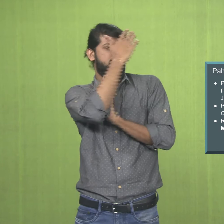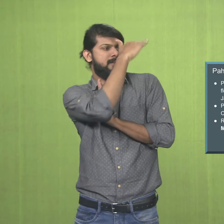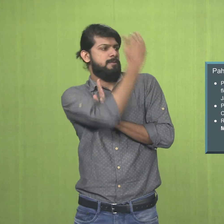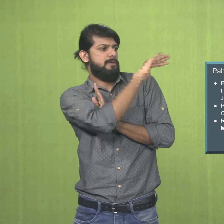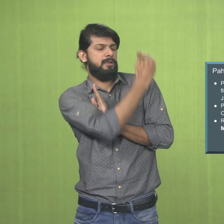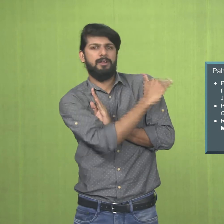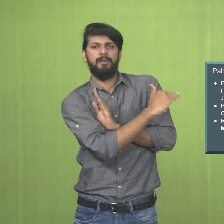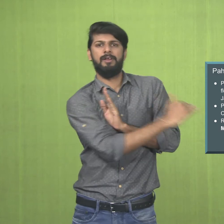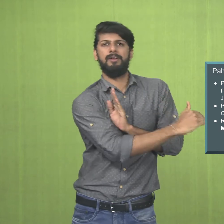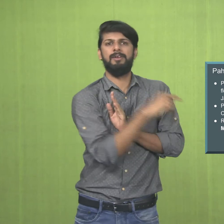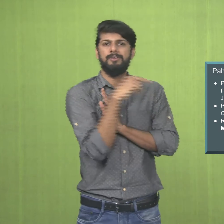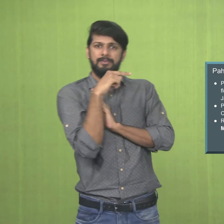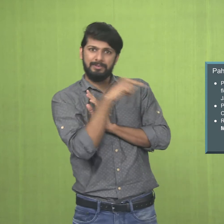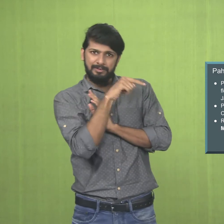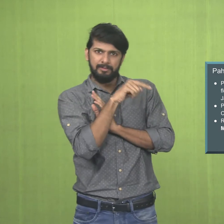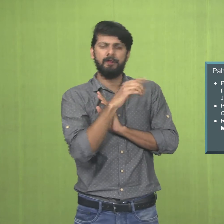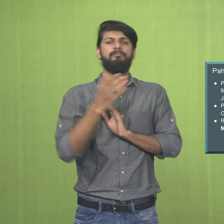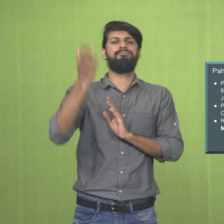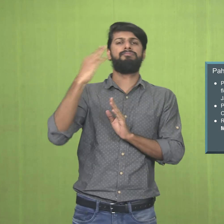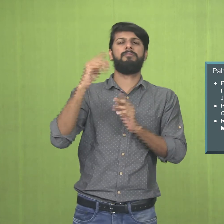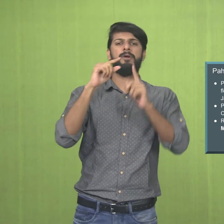which are collectively known as Pahadi.